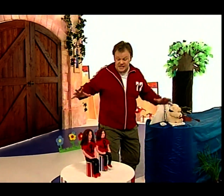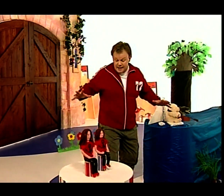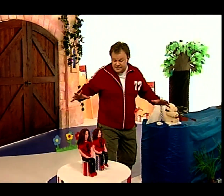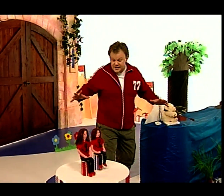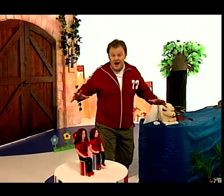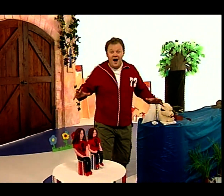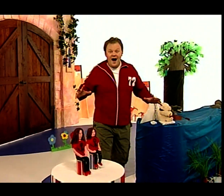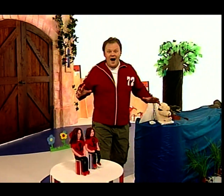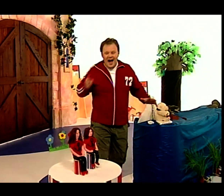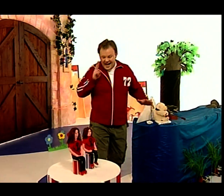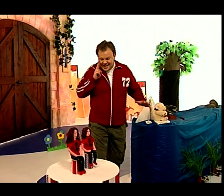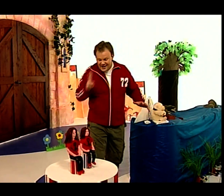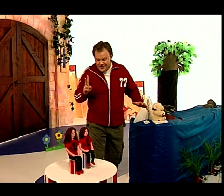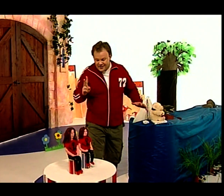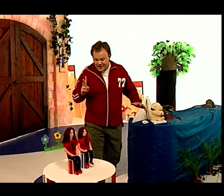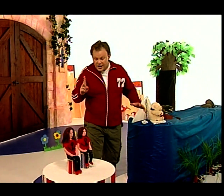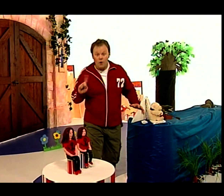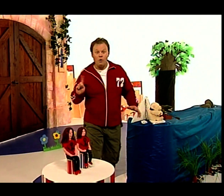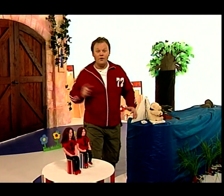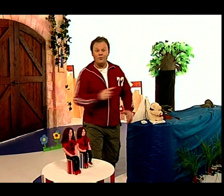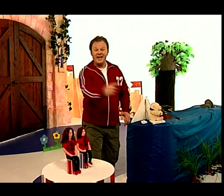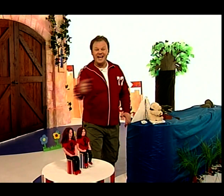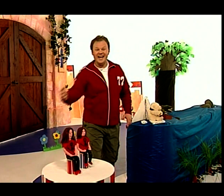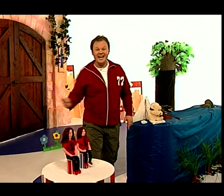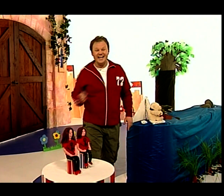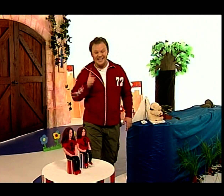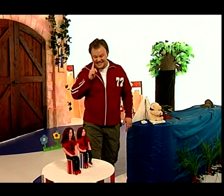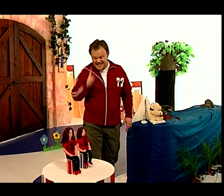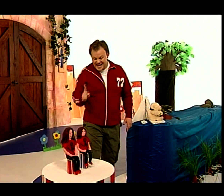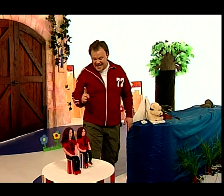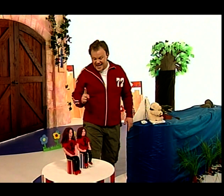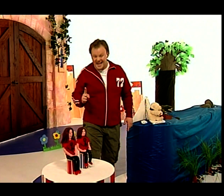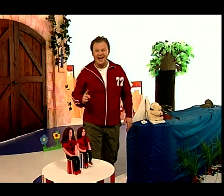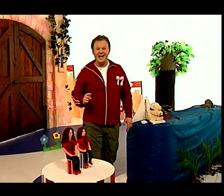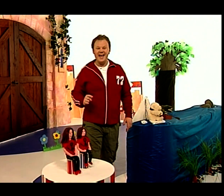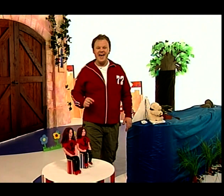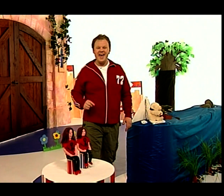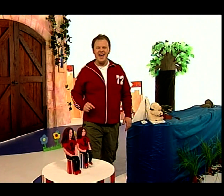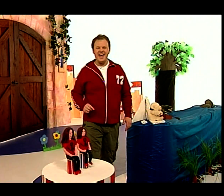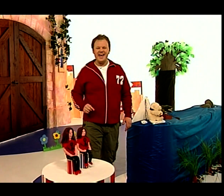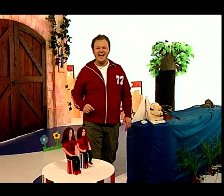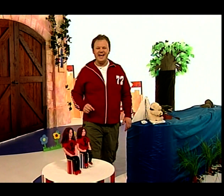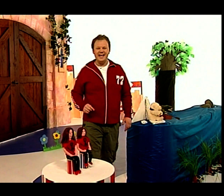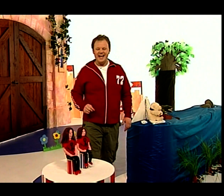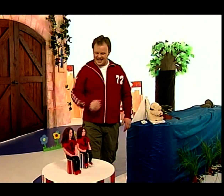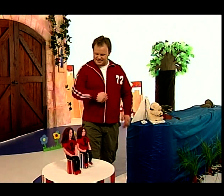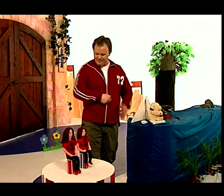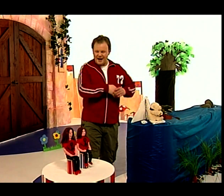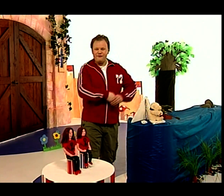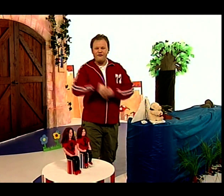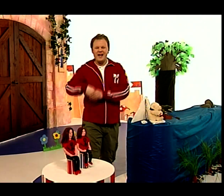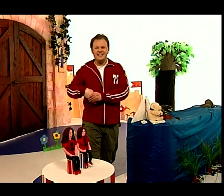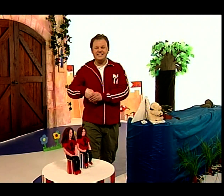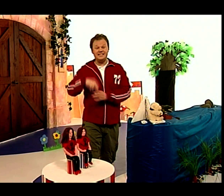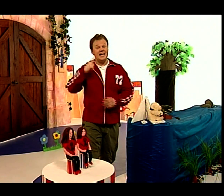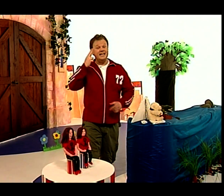steps, and look what we can see. Hey, it's my friends,